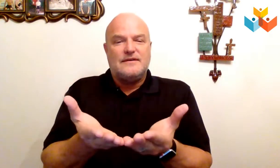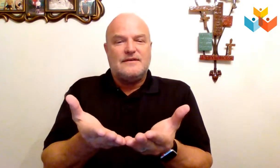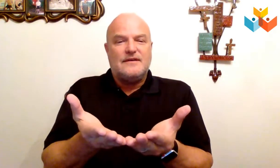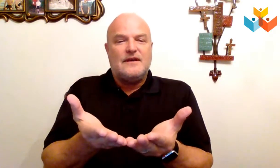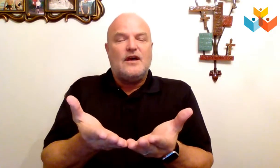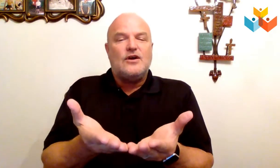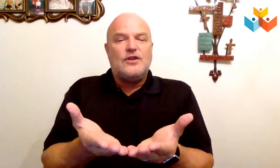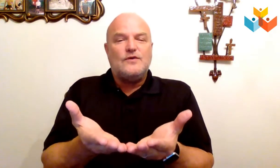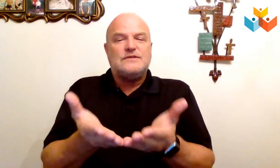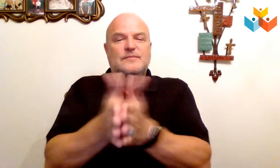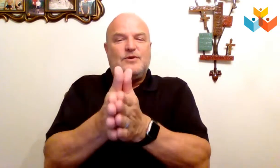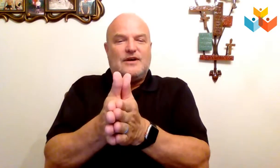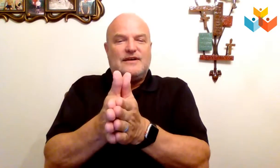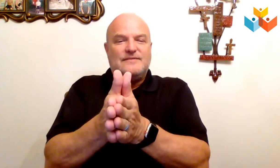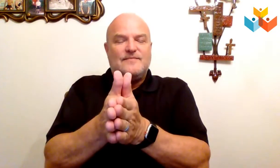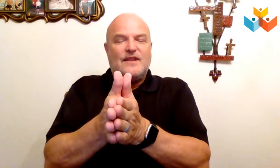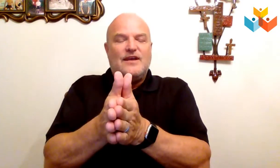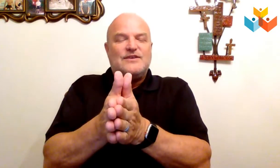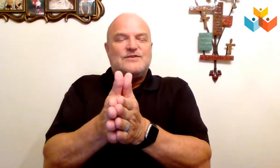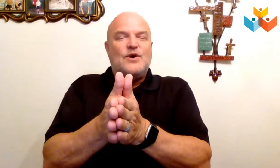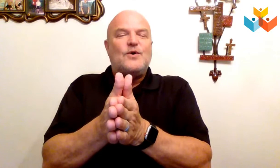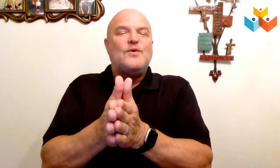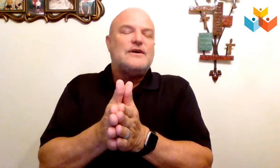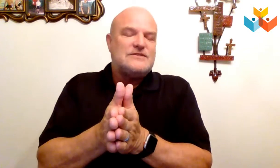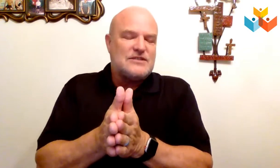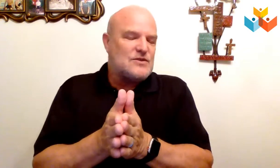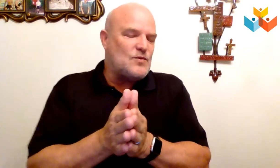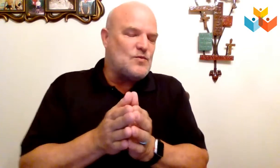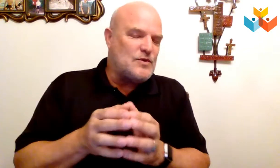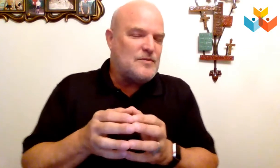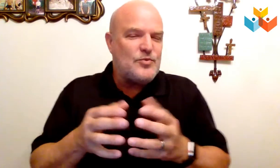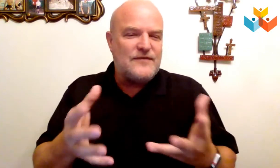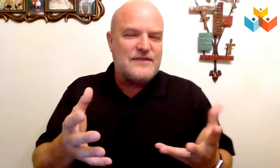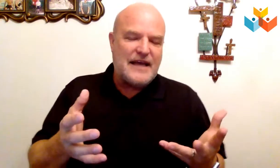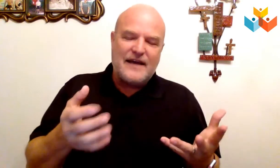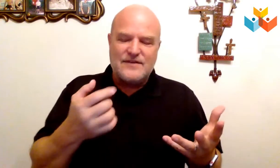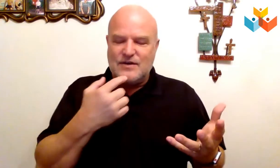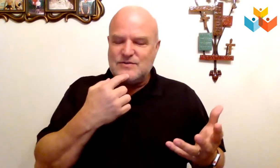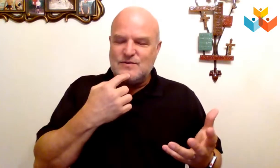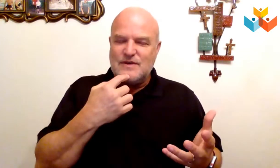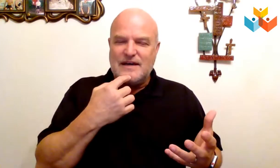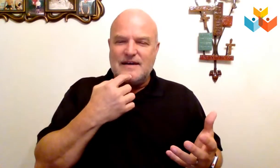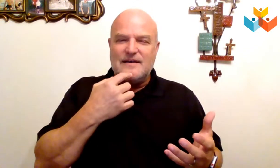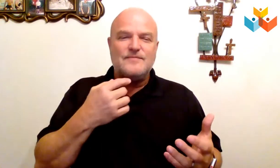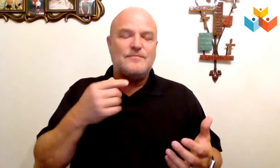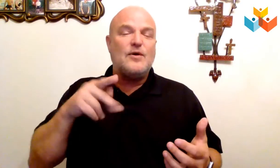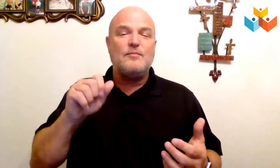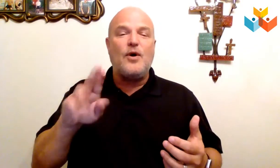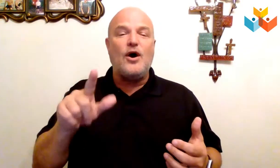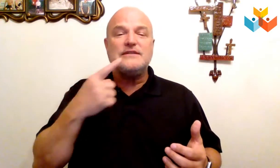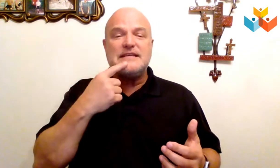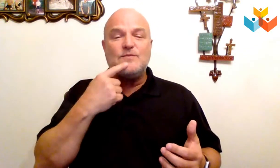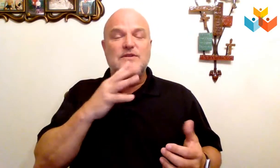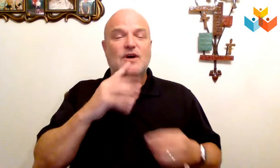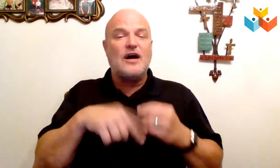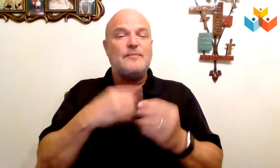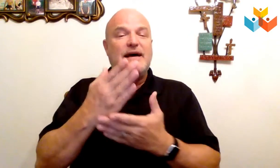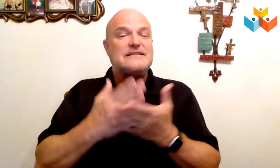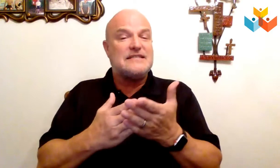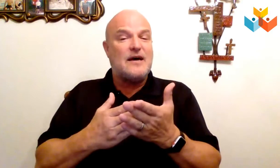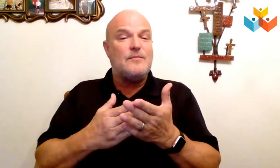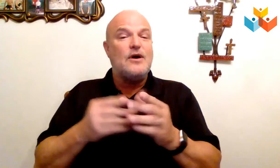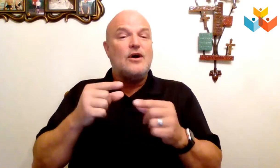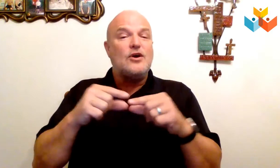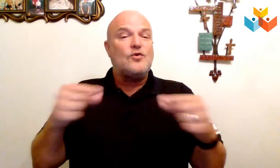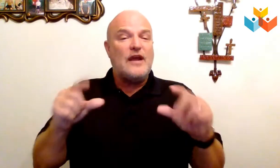want to open the book. Close the book. So just real briefly, I've told you,